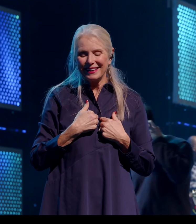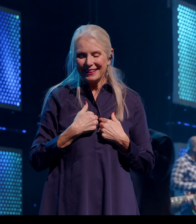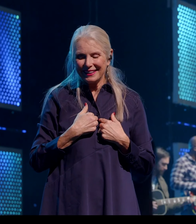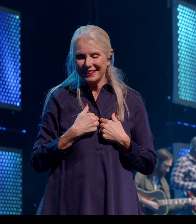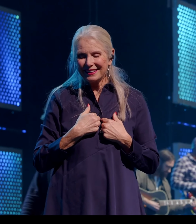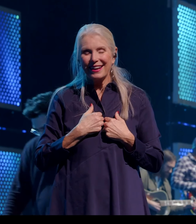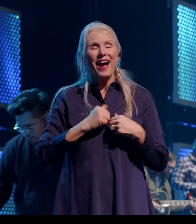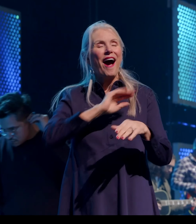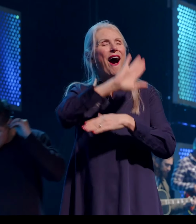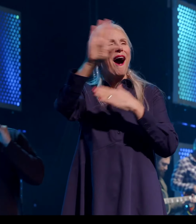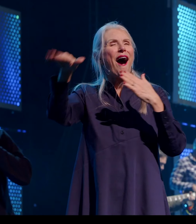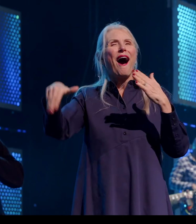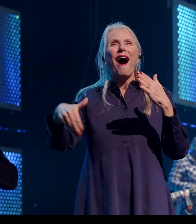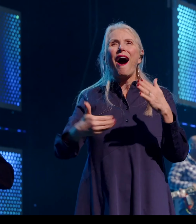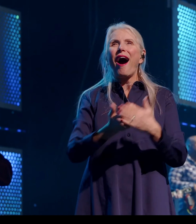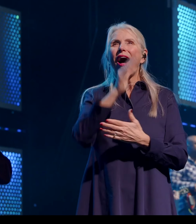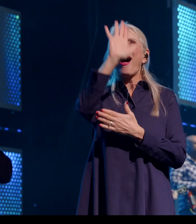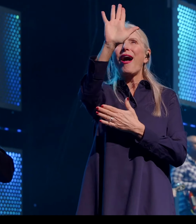All your